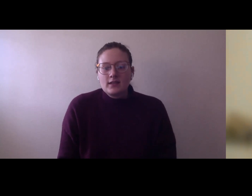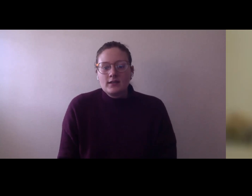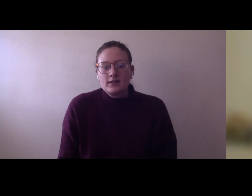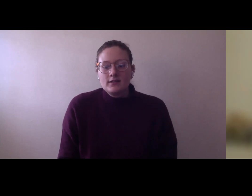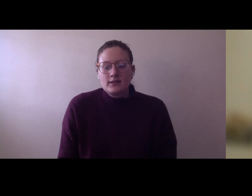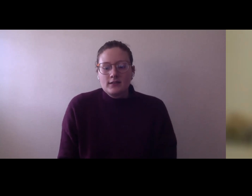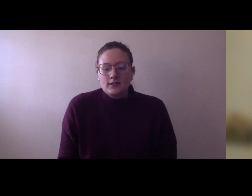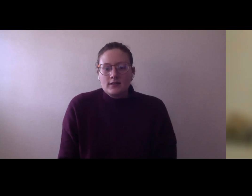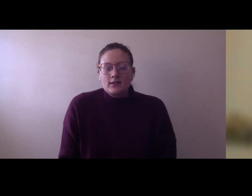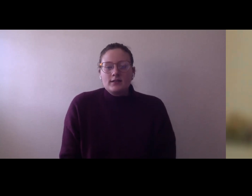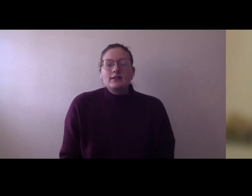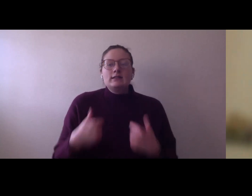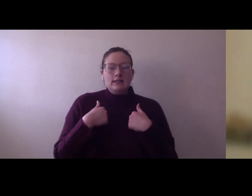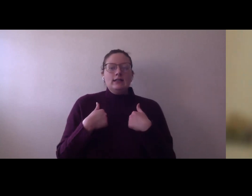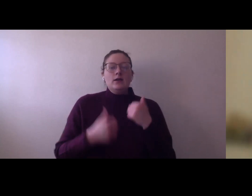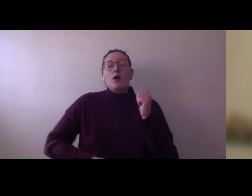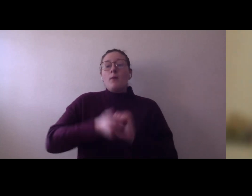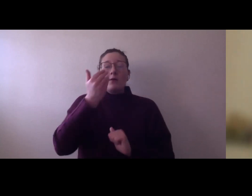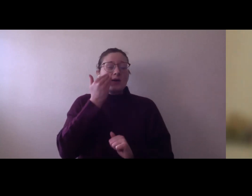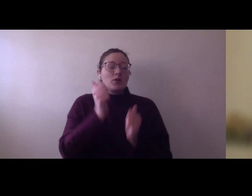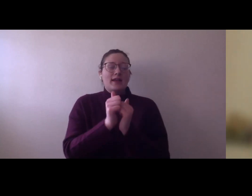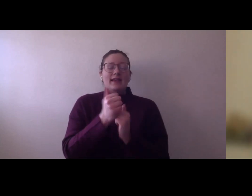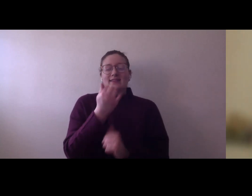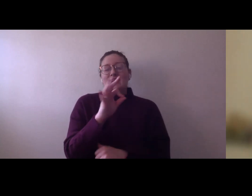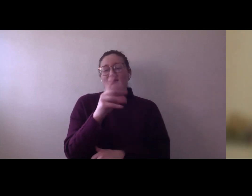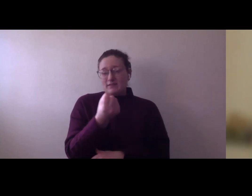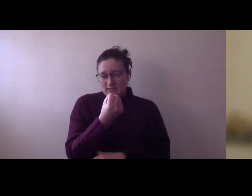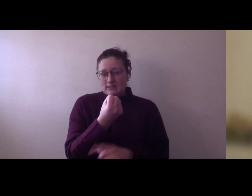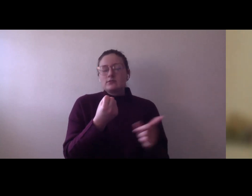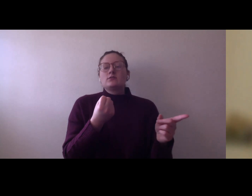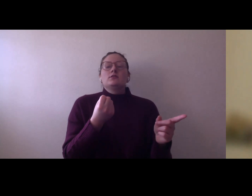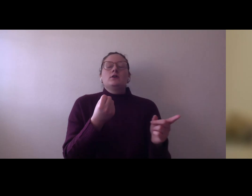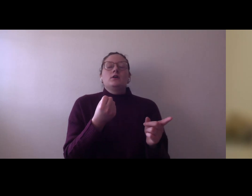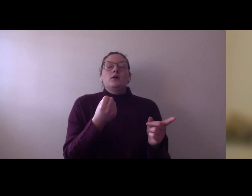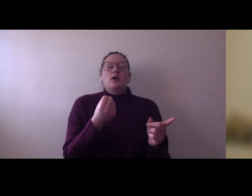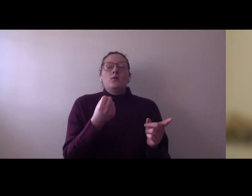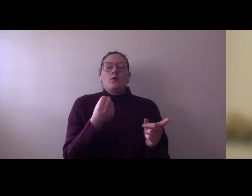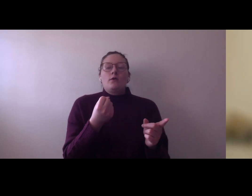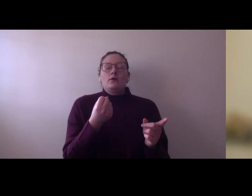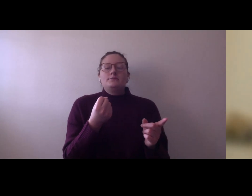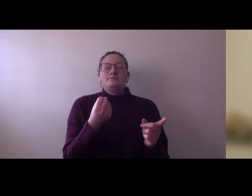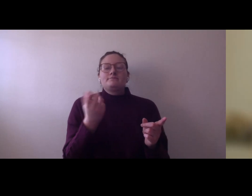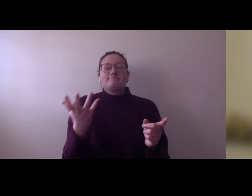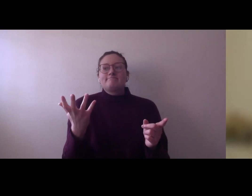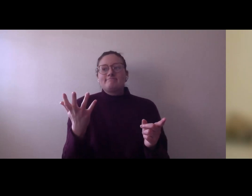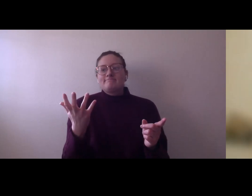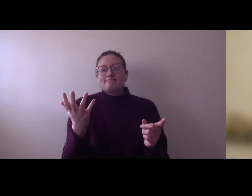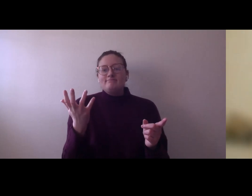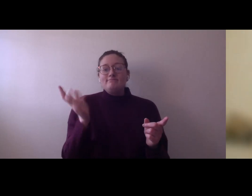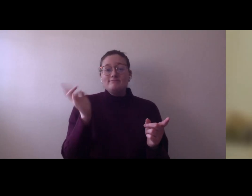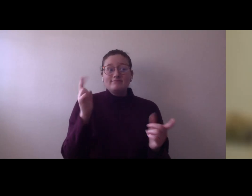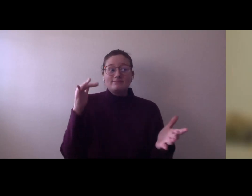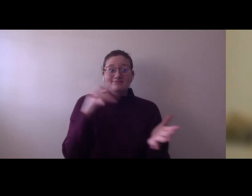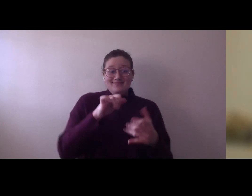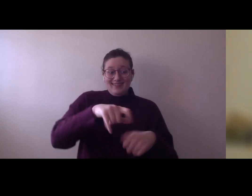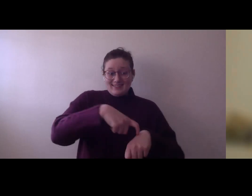I'm more familiar with the 1950s, and so historians who study that